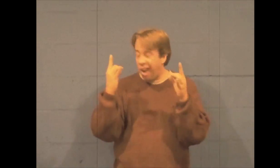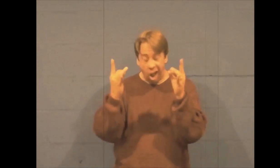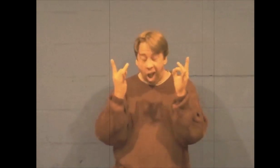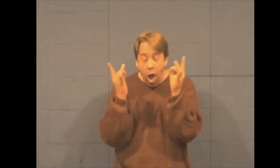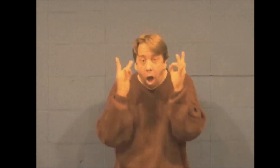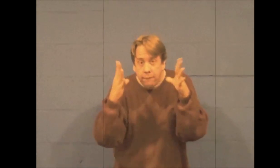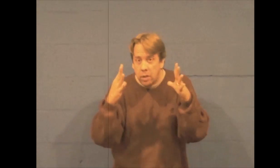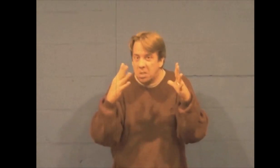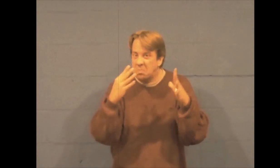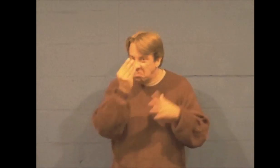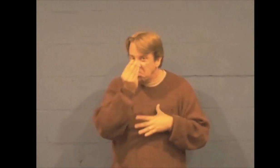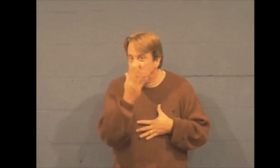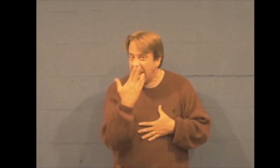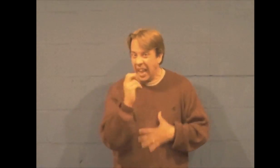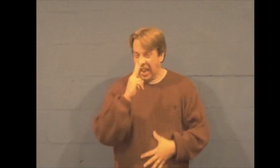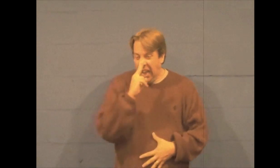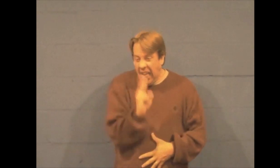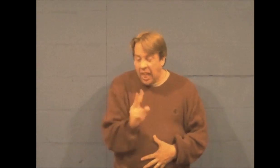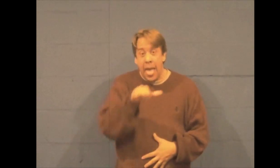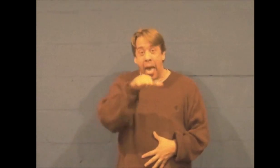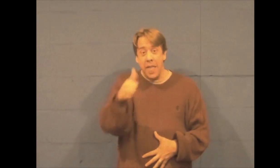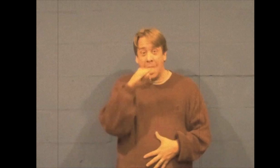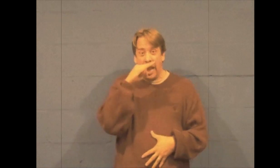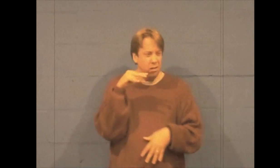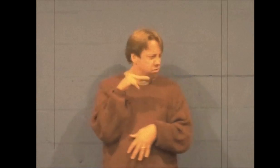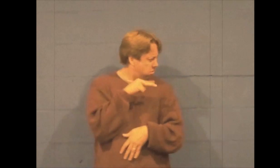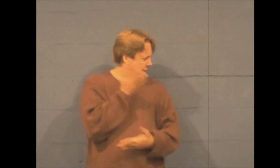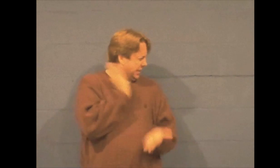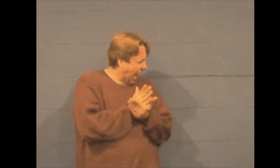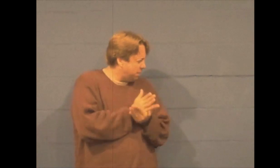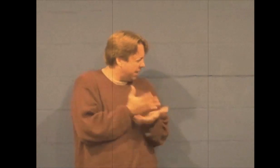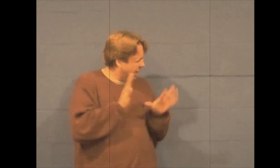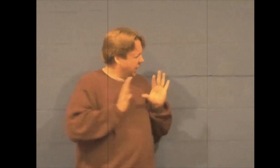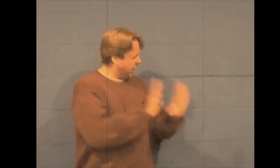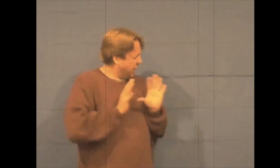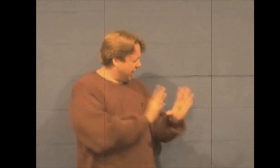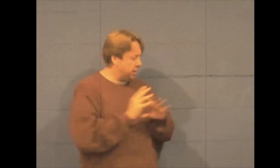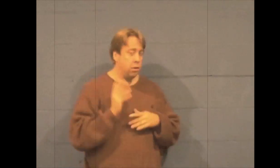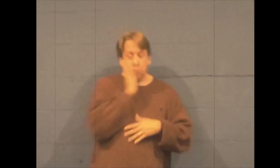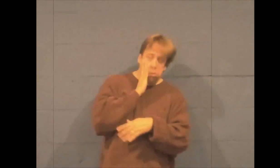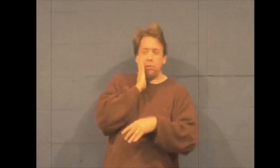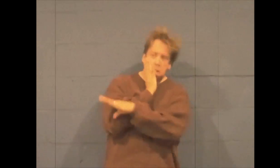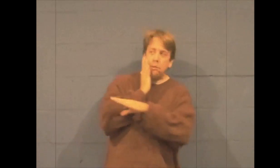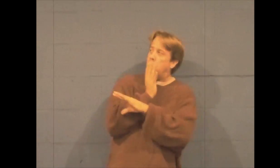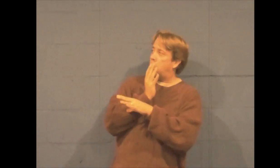This one kid had sleep apnea. He kept up the other kids. They couldn't sleep. They're all, dude, shut up.